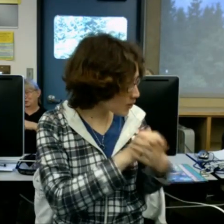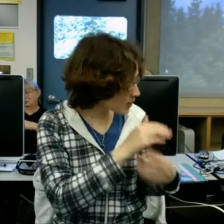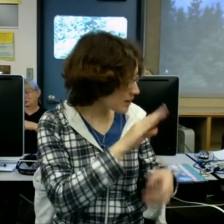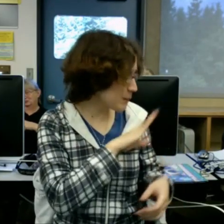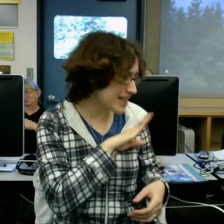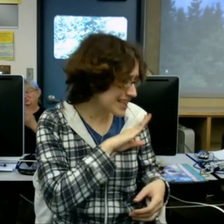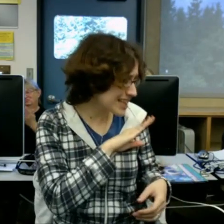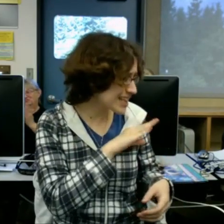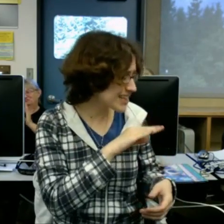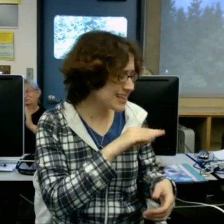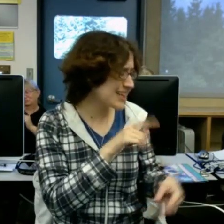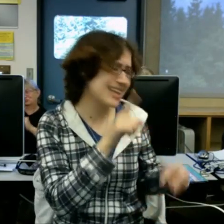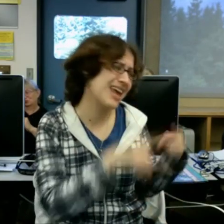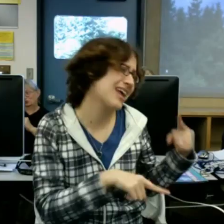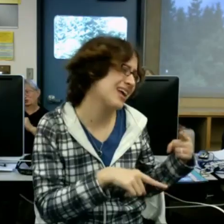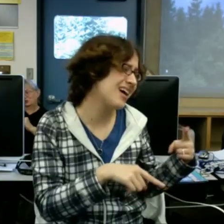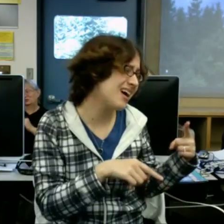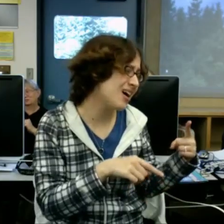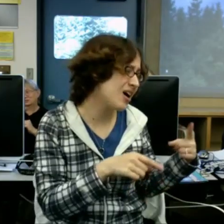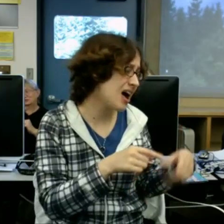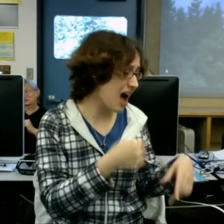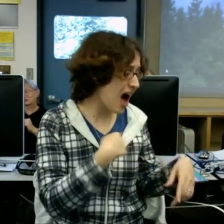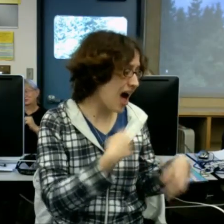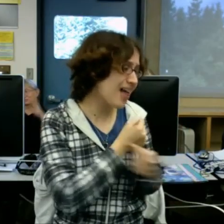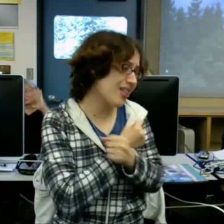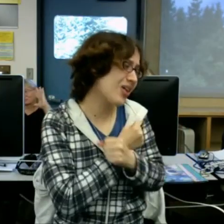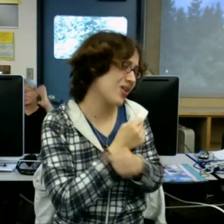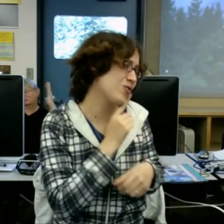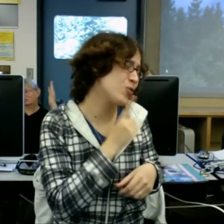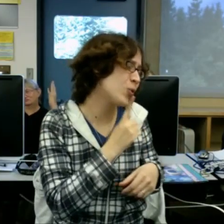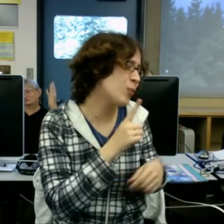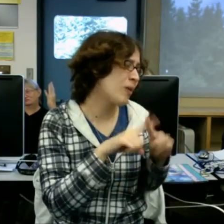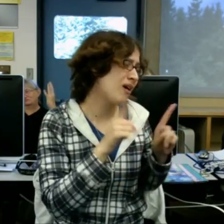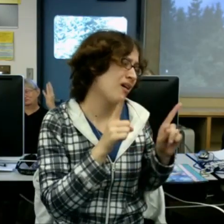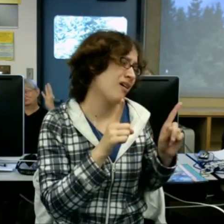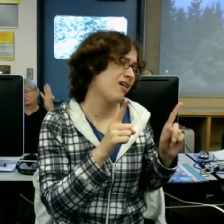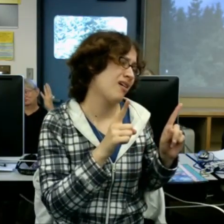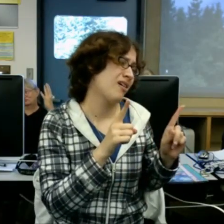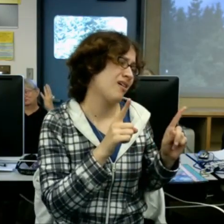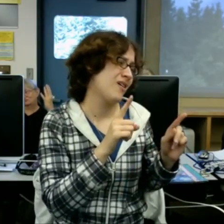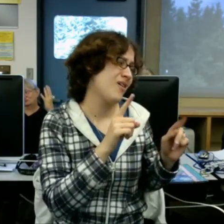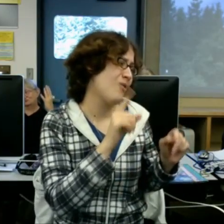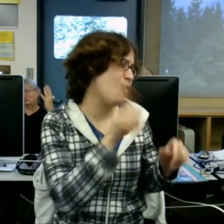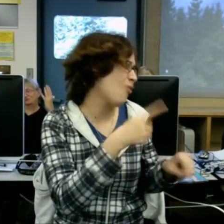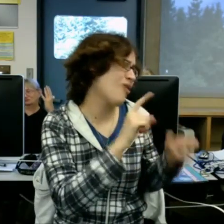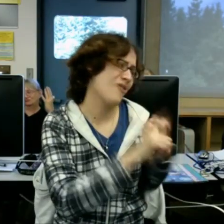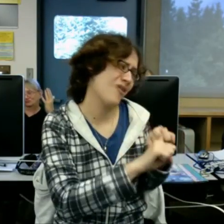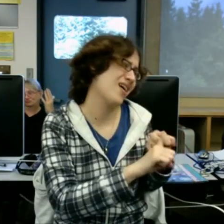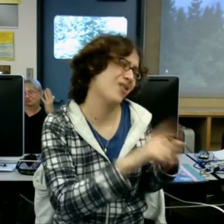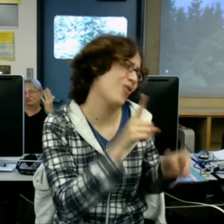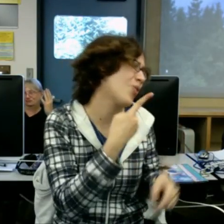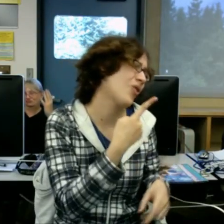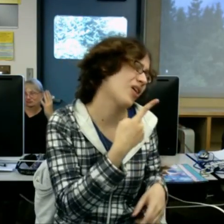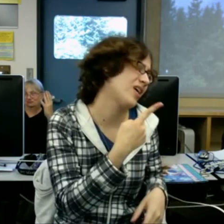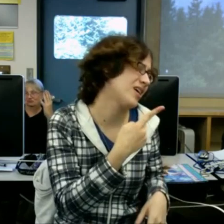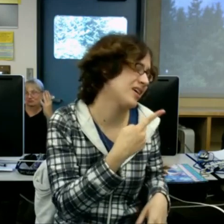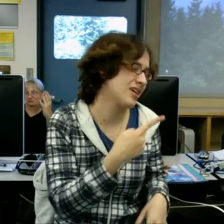"Marry the beast? I can't. I really do love him, but just as a friend, only as a friend."